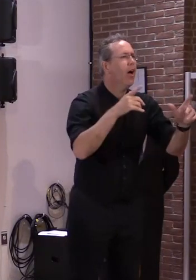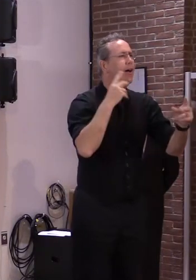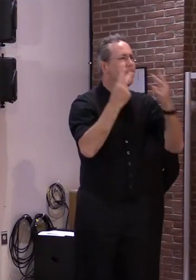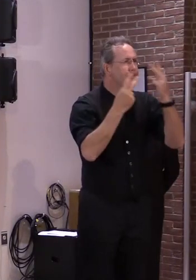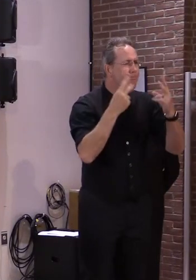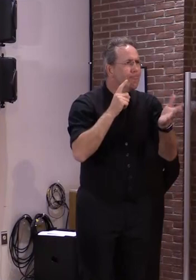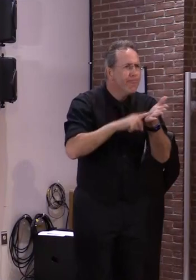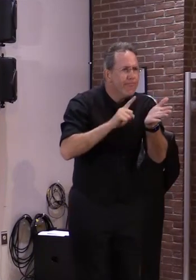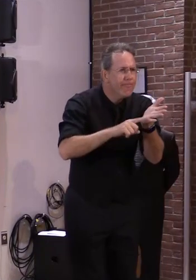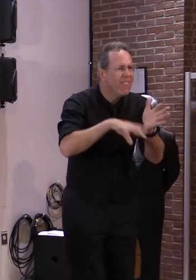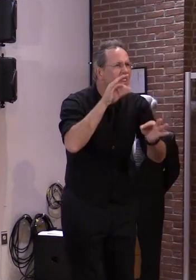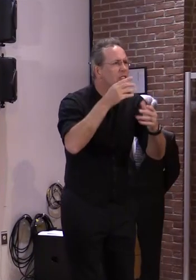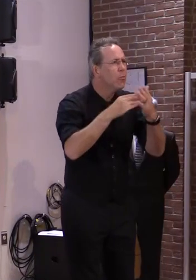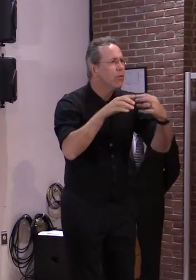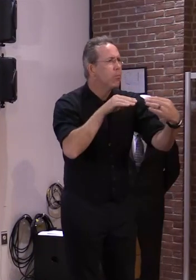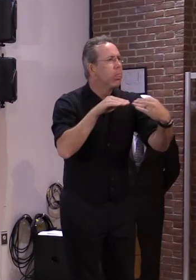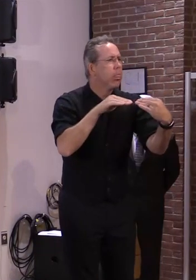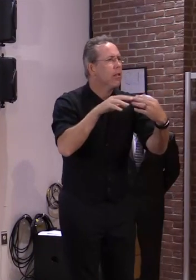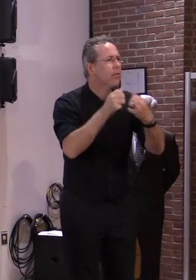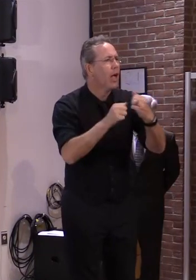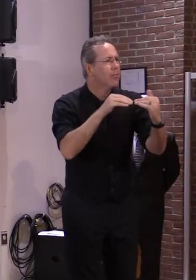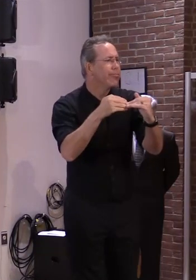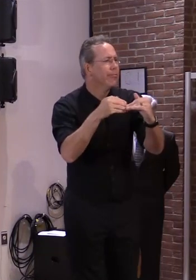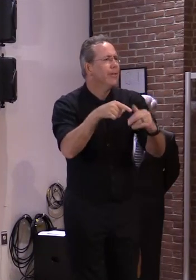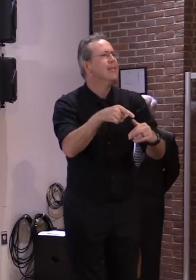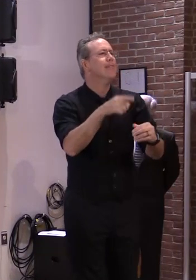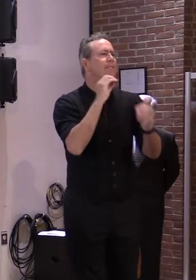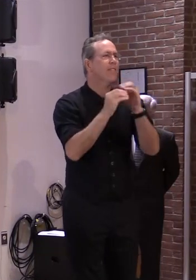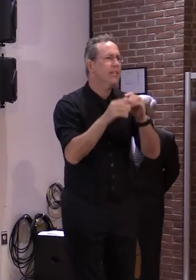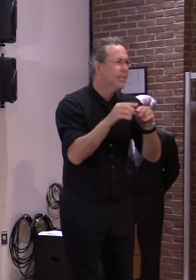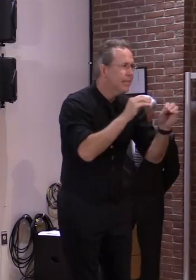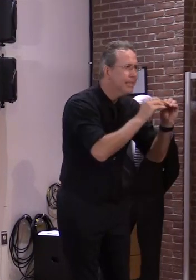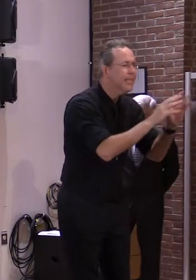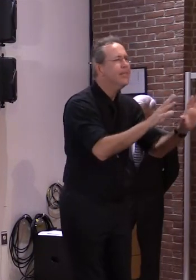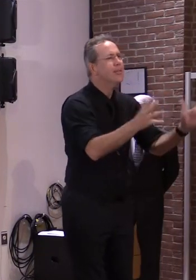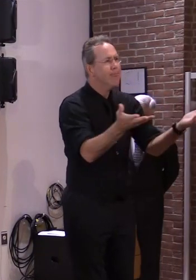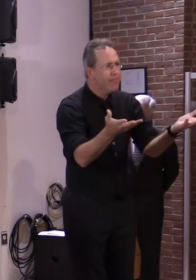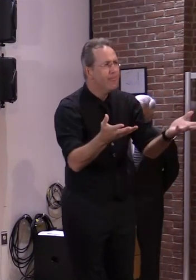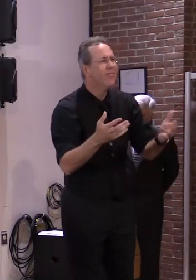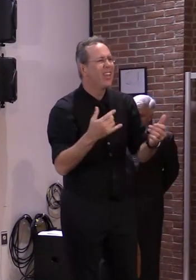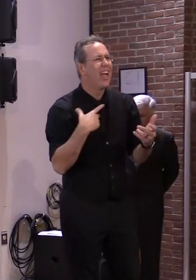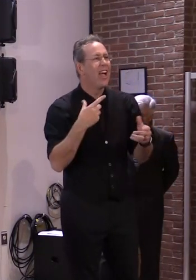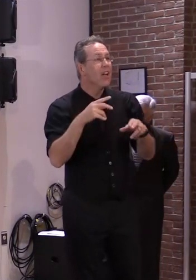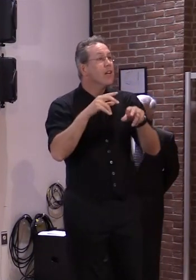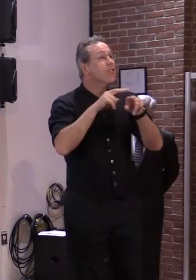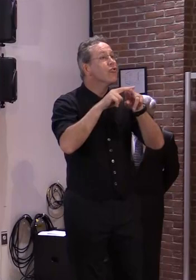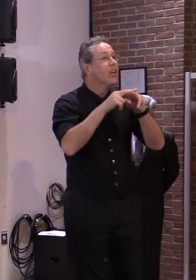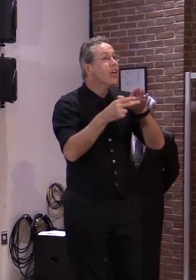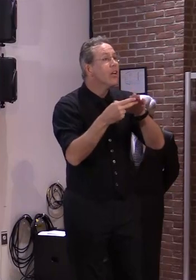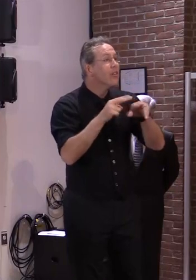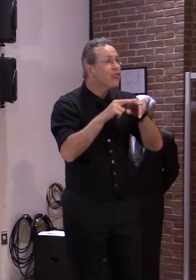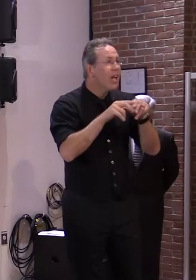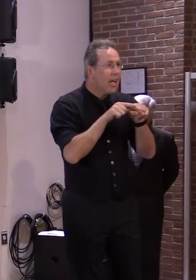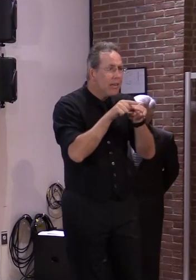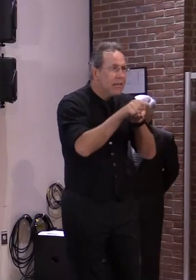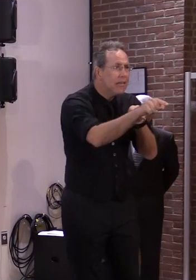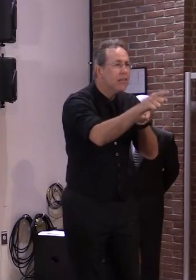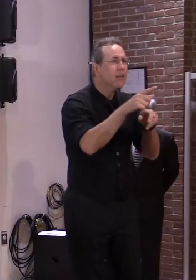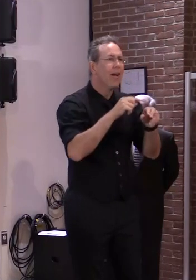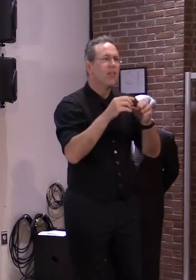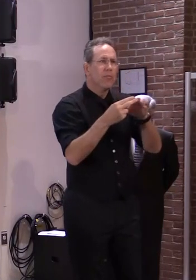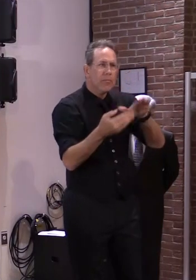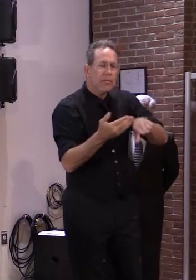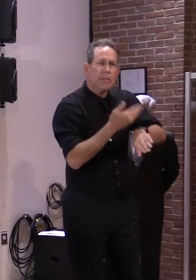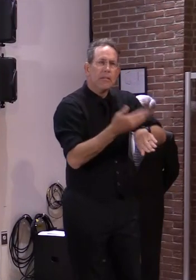our bridges and other structures, railroad and so forth, on a